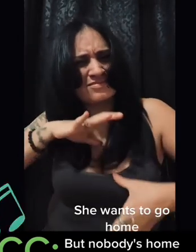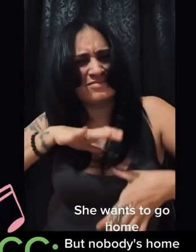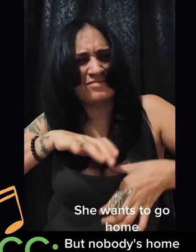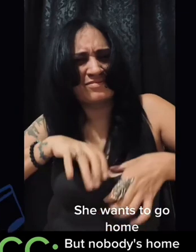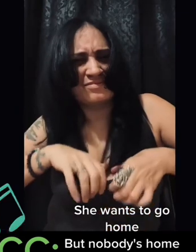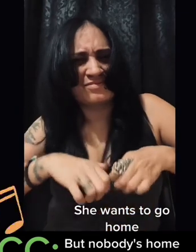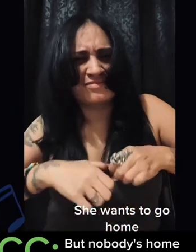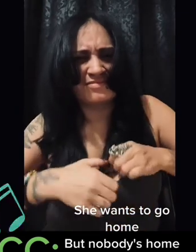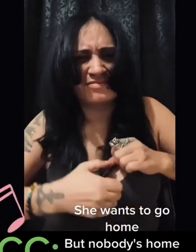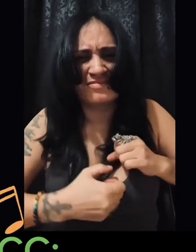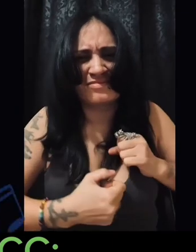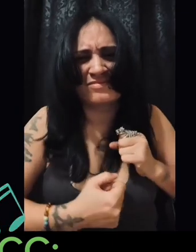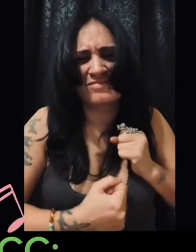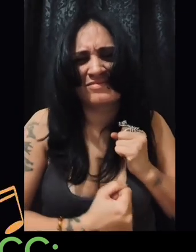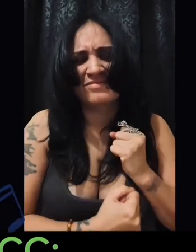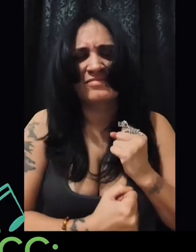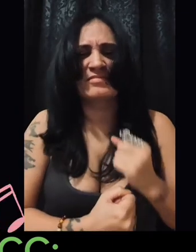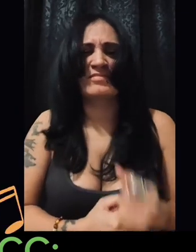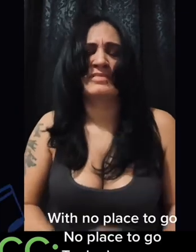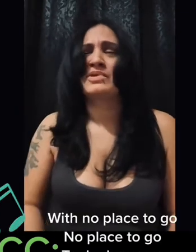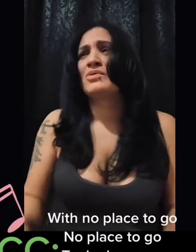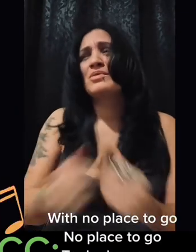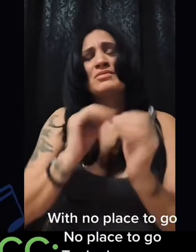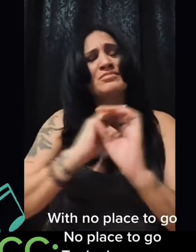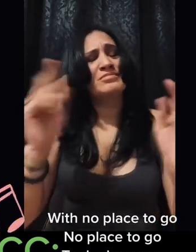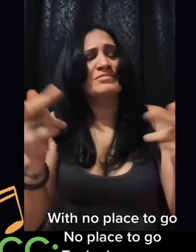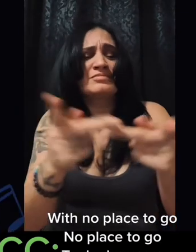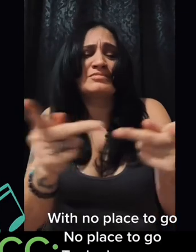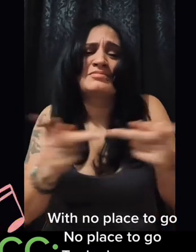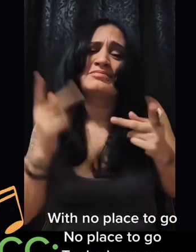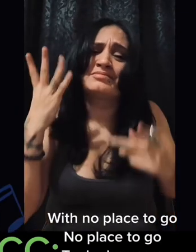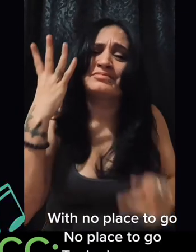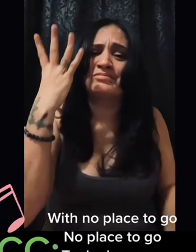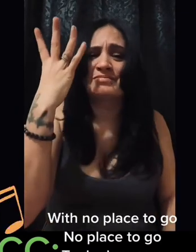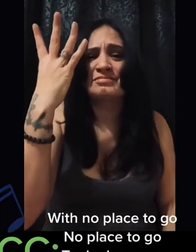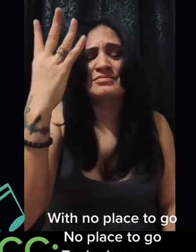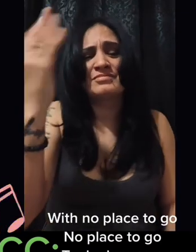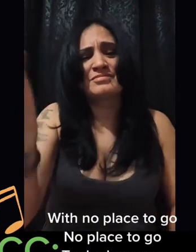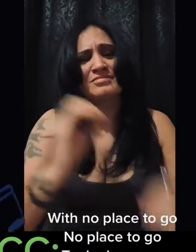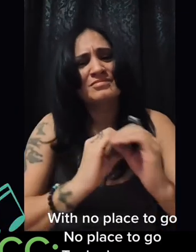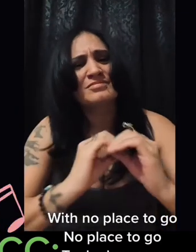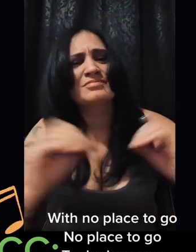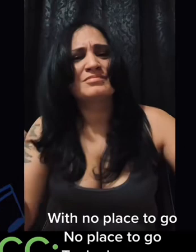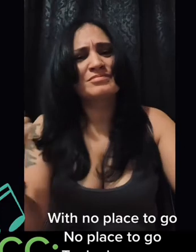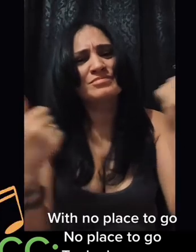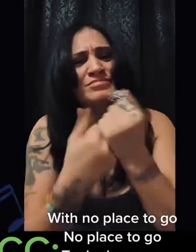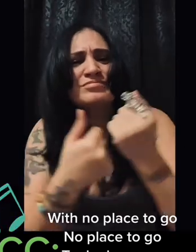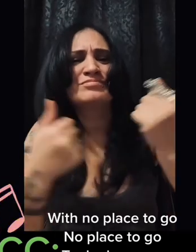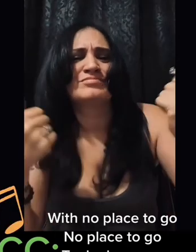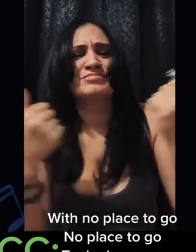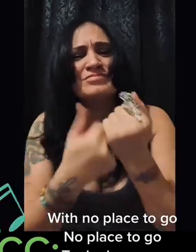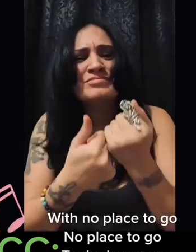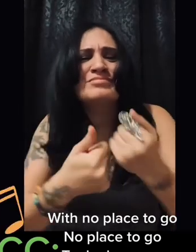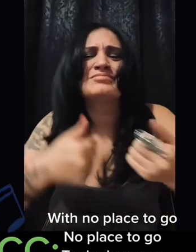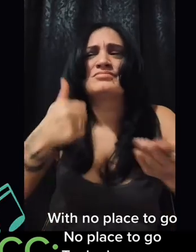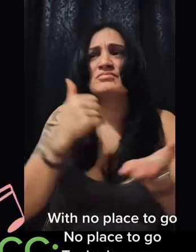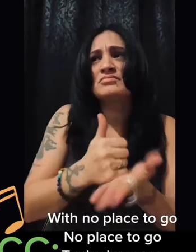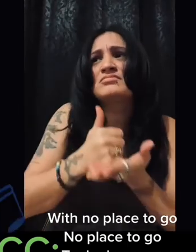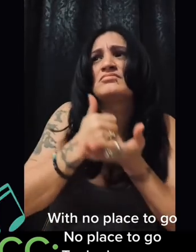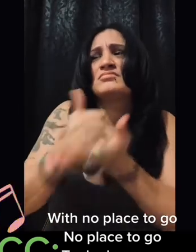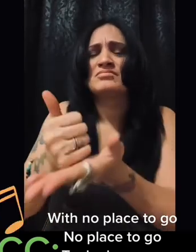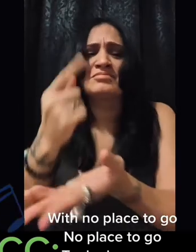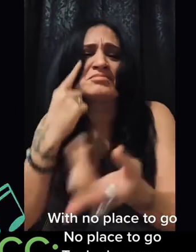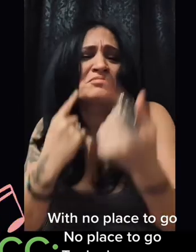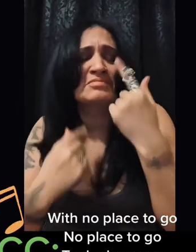Broken inside With no place to go No place to go